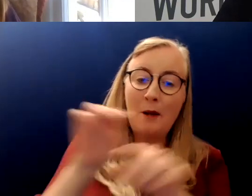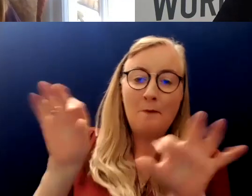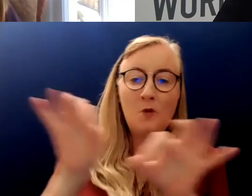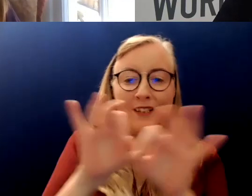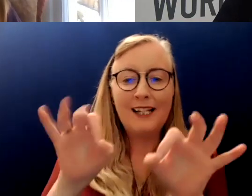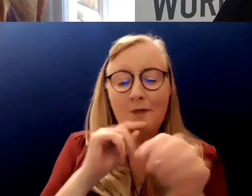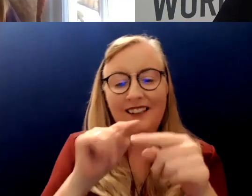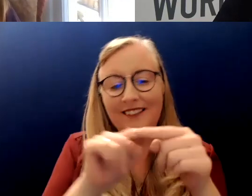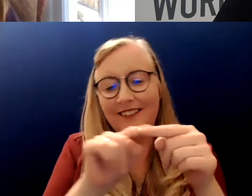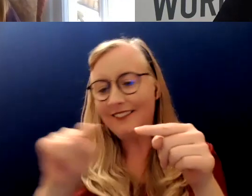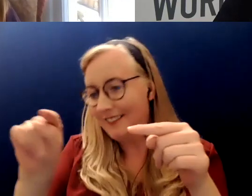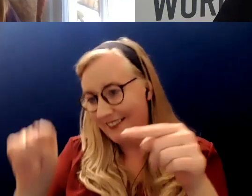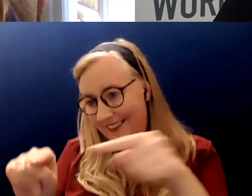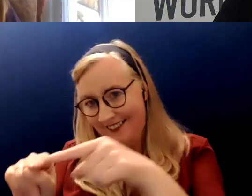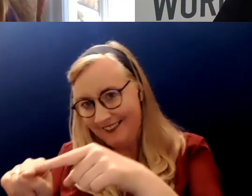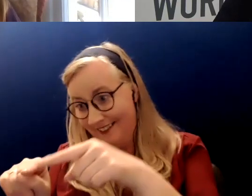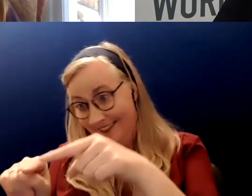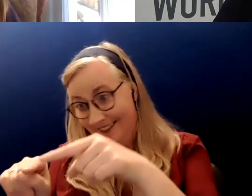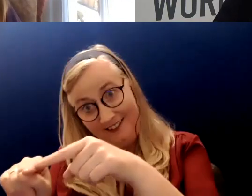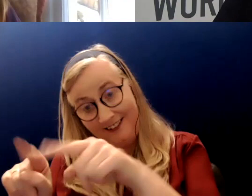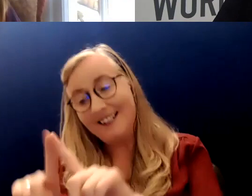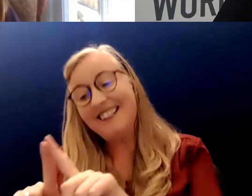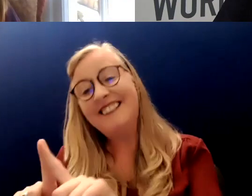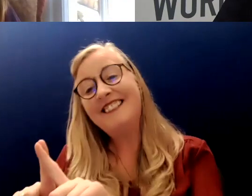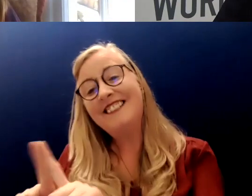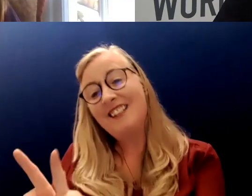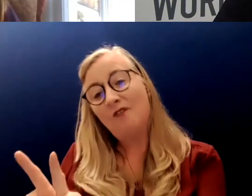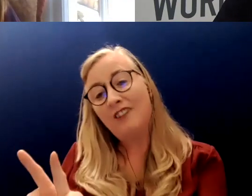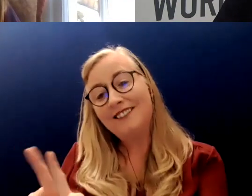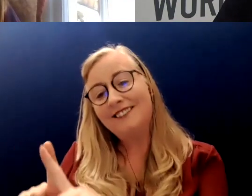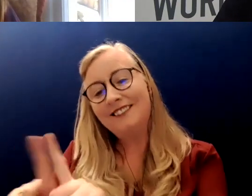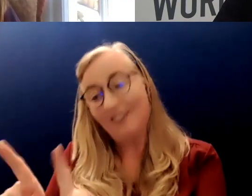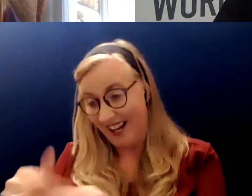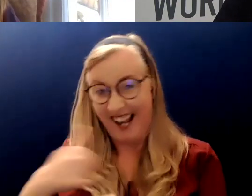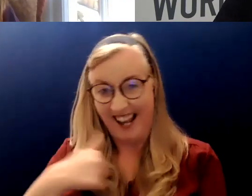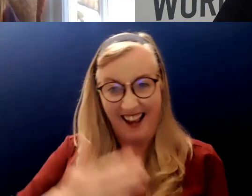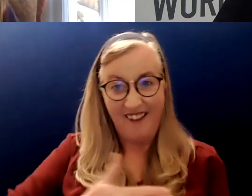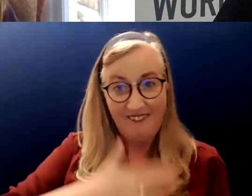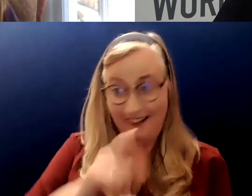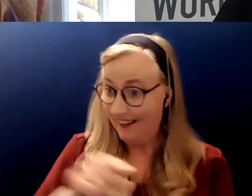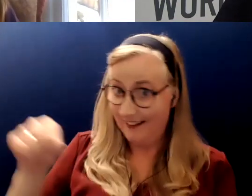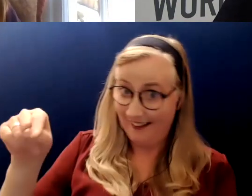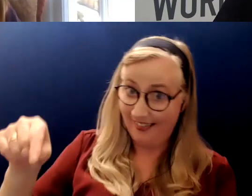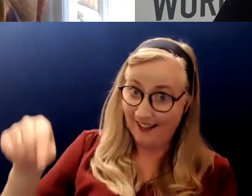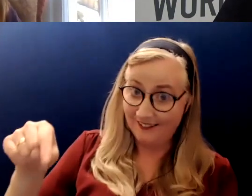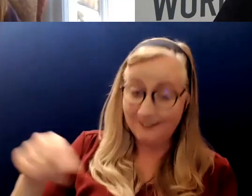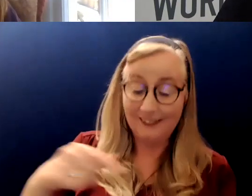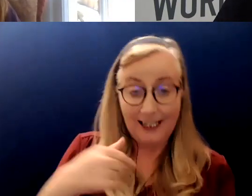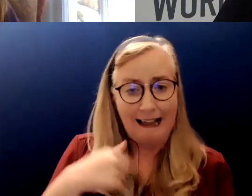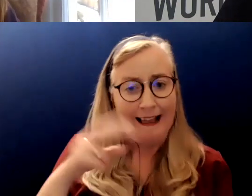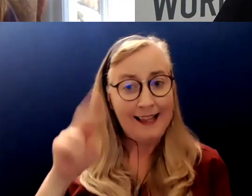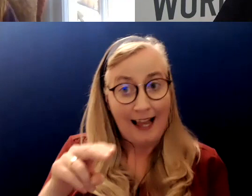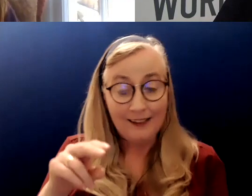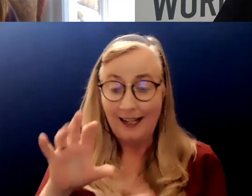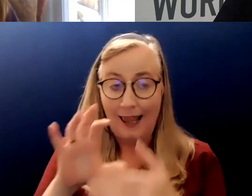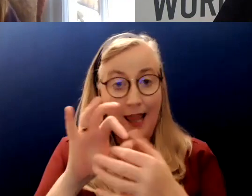different. It's an ending piece, it's different. And I felt like that. I was certainly related to my